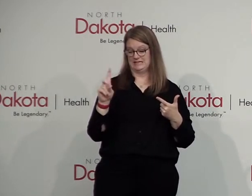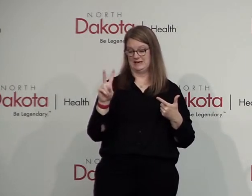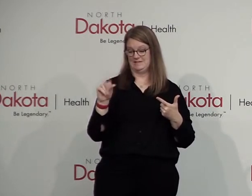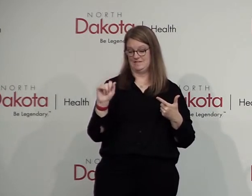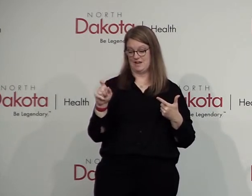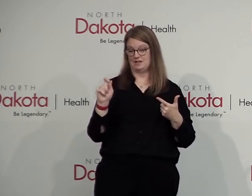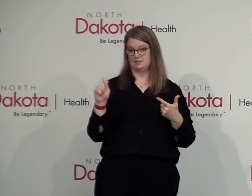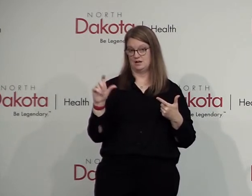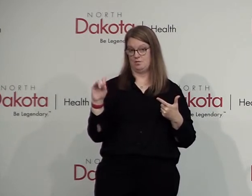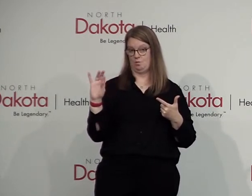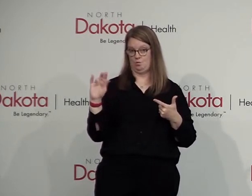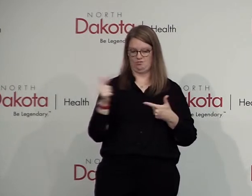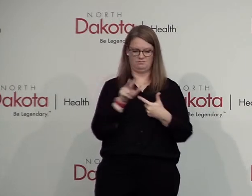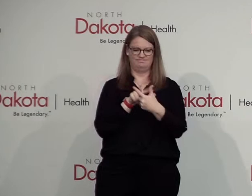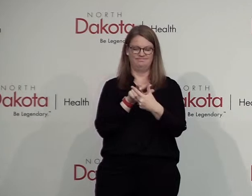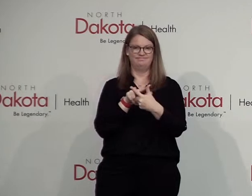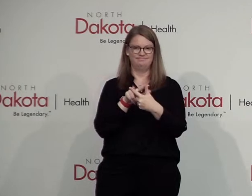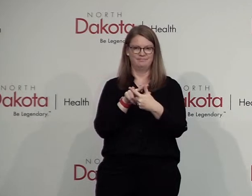ndvax.org.